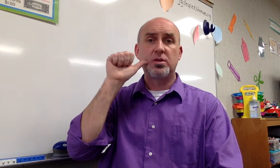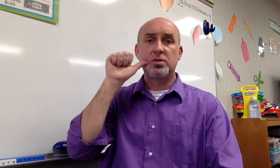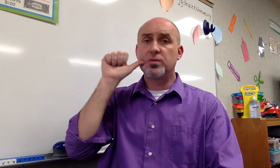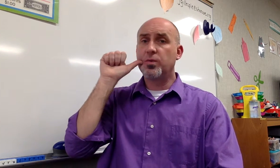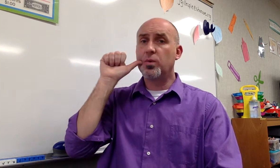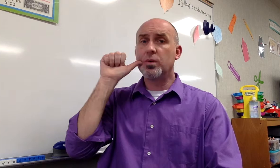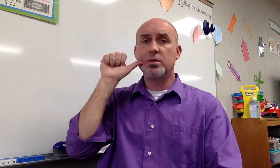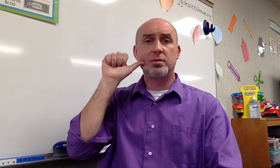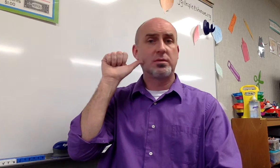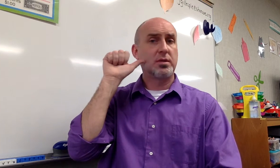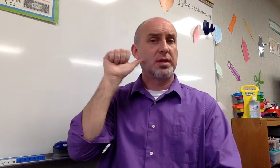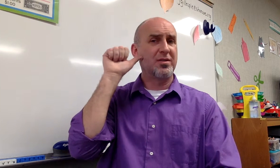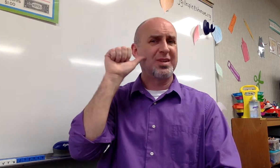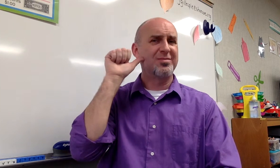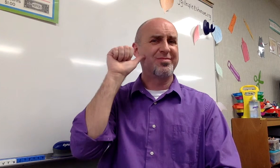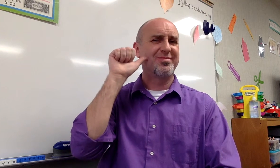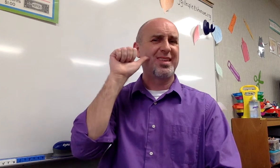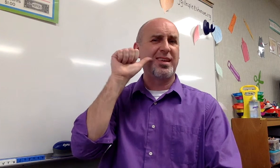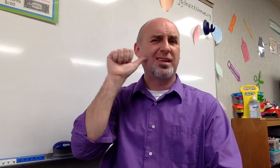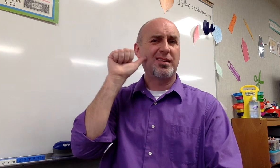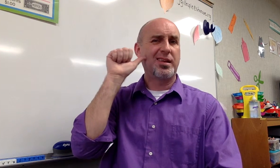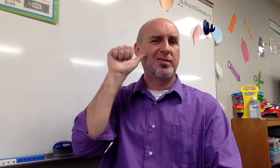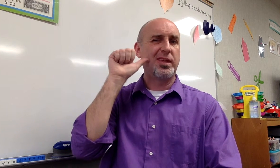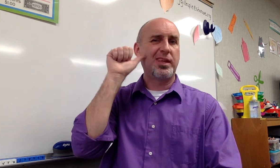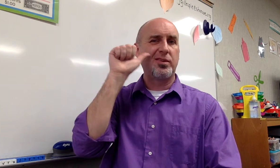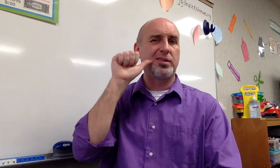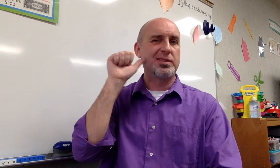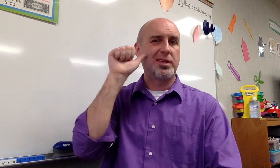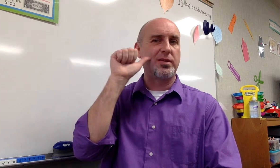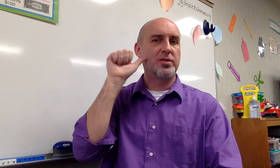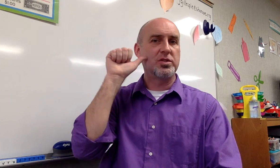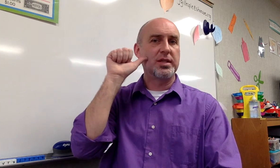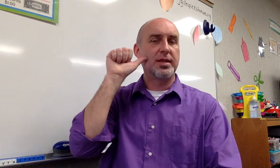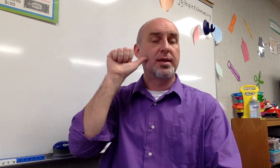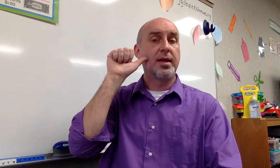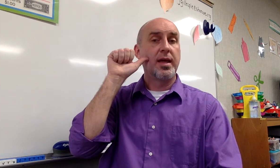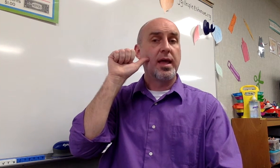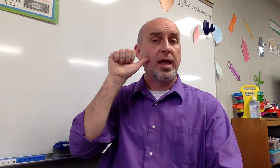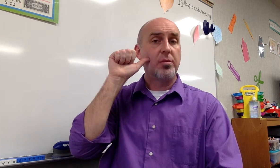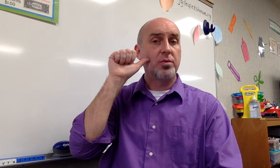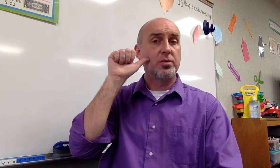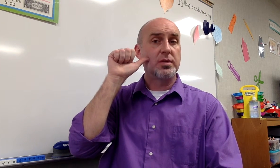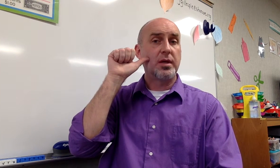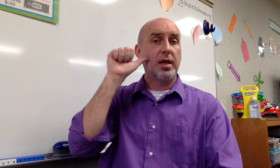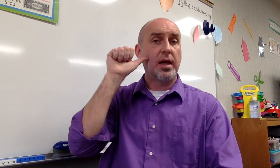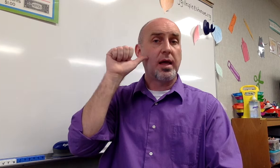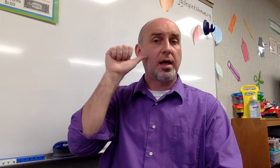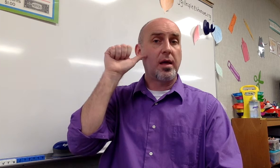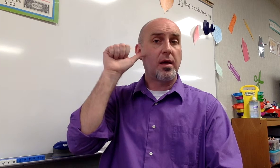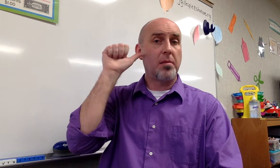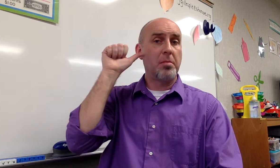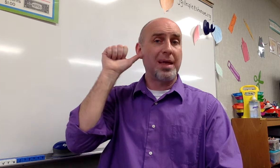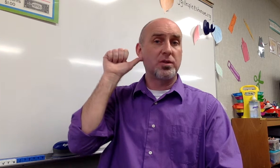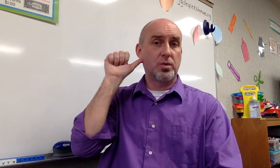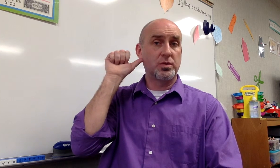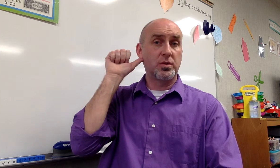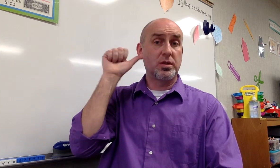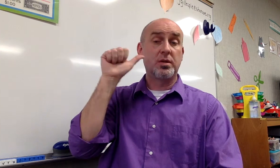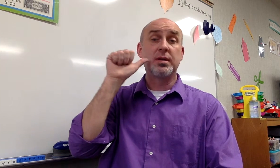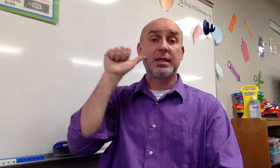Starts forward, kind of like here in this area of your cheek, and moves back towards your ear.